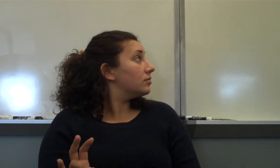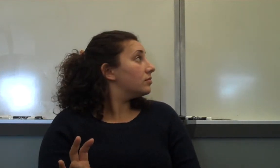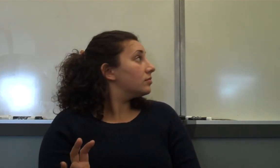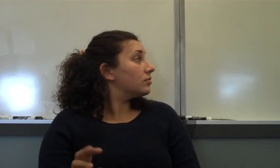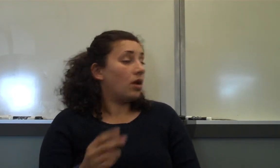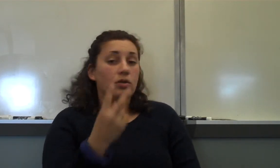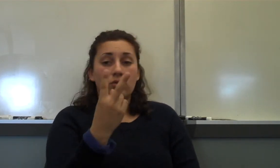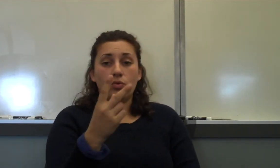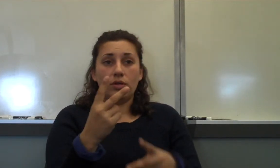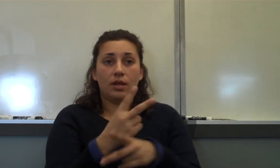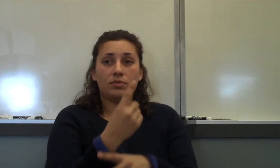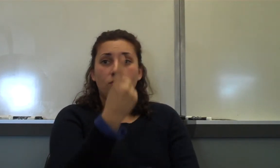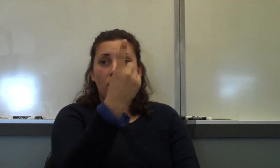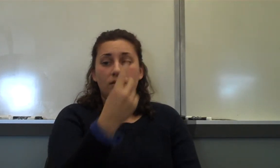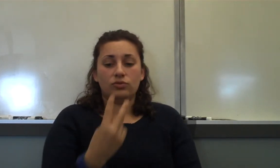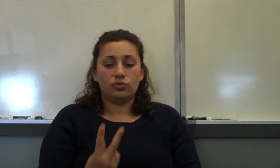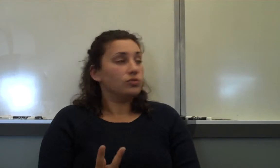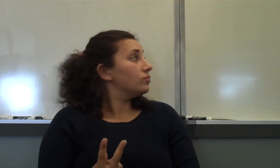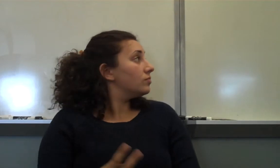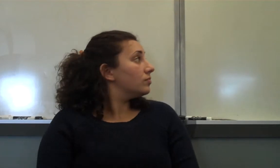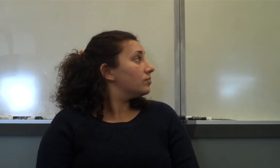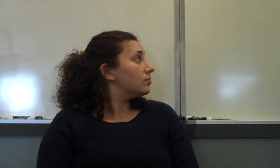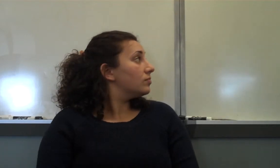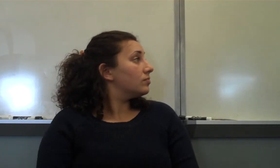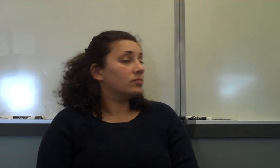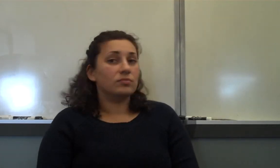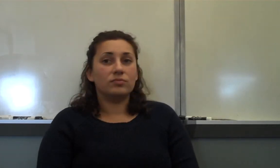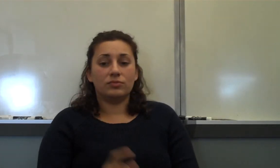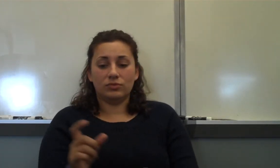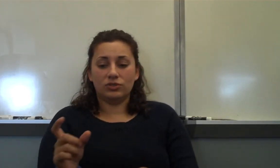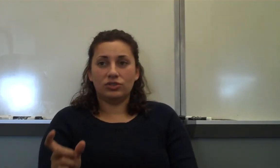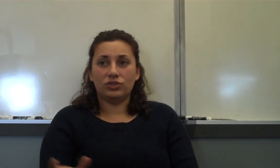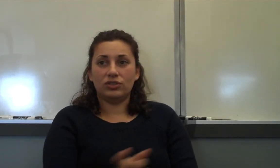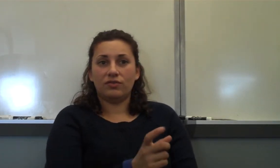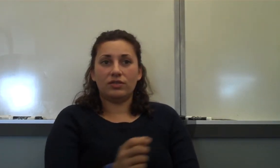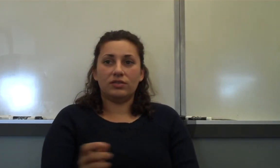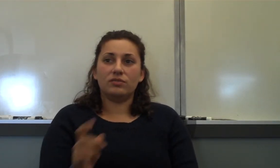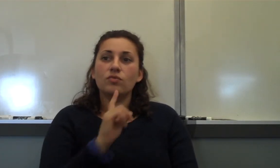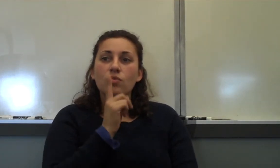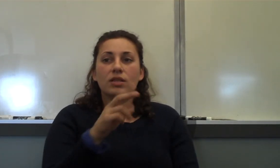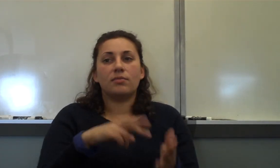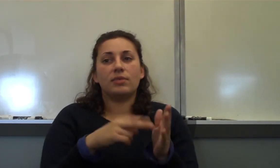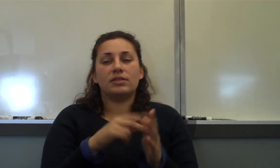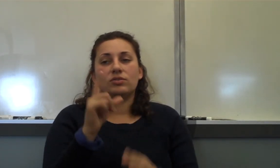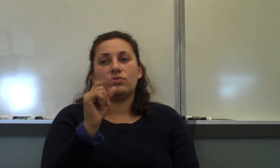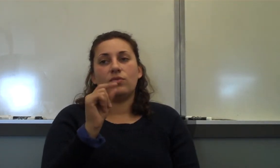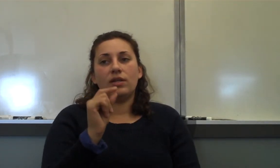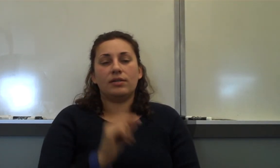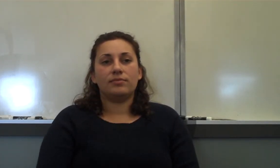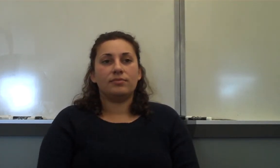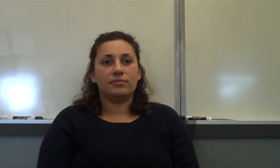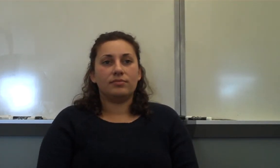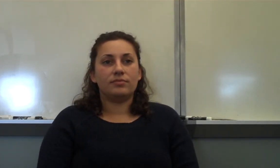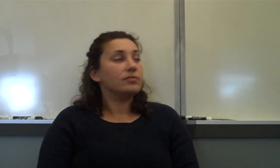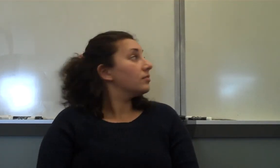is 2. Again, shifted over 1 to the left because it's really a 20. Okay, so this becomes